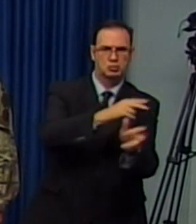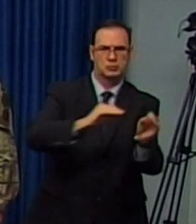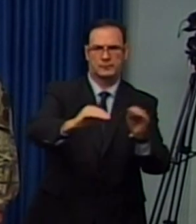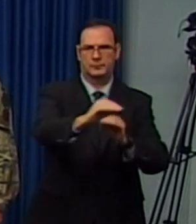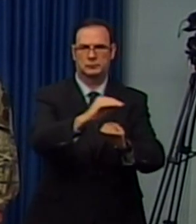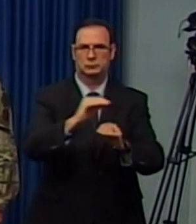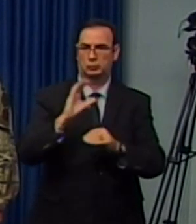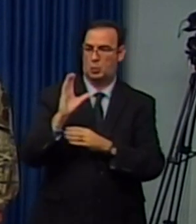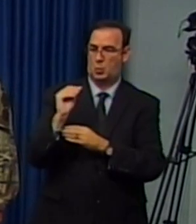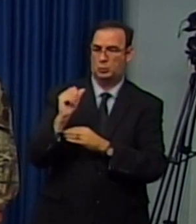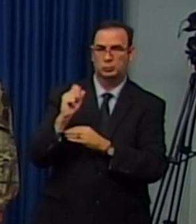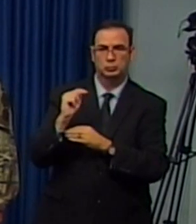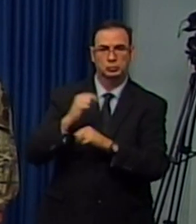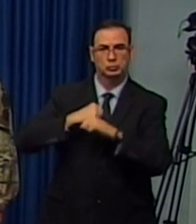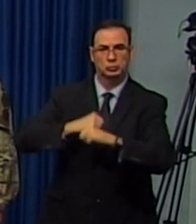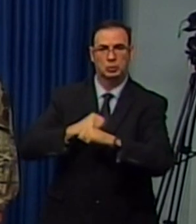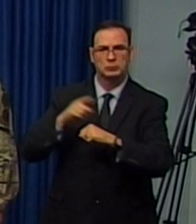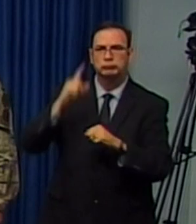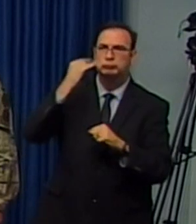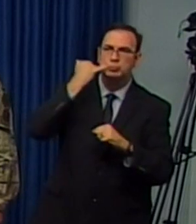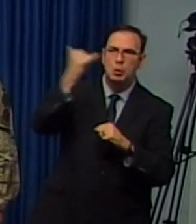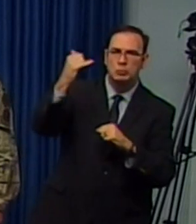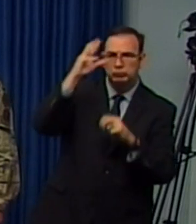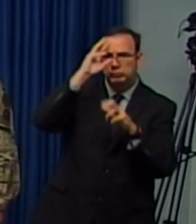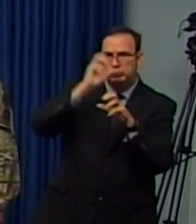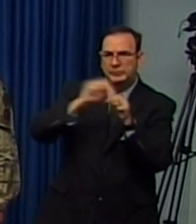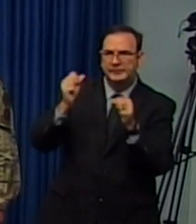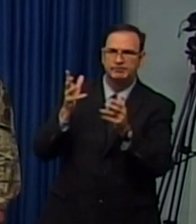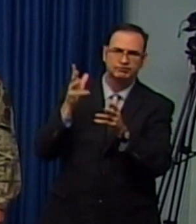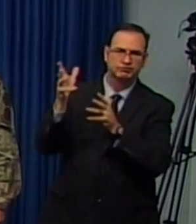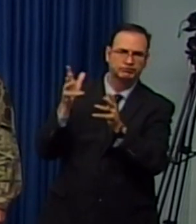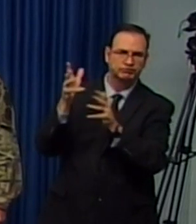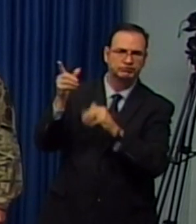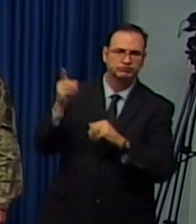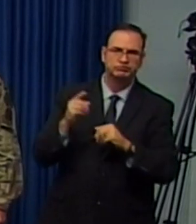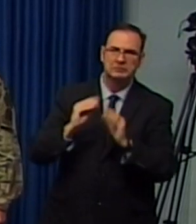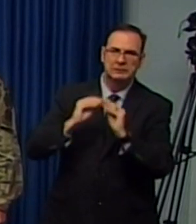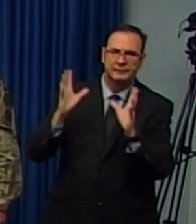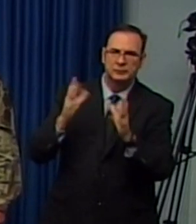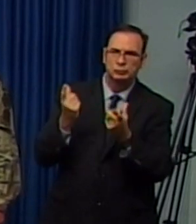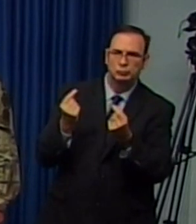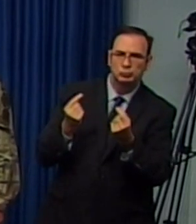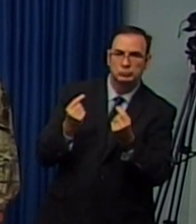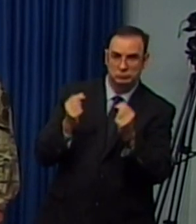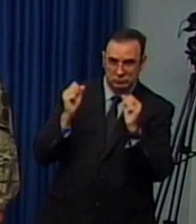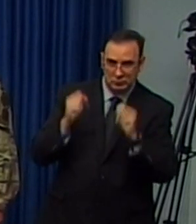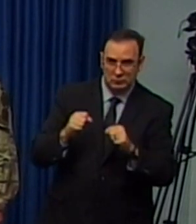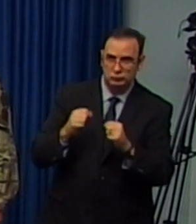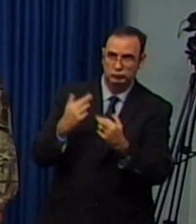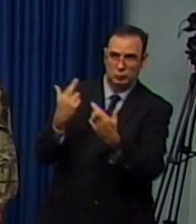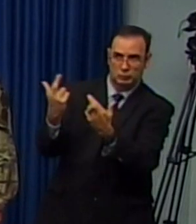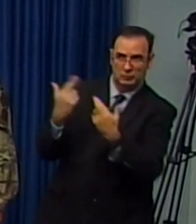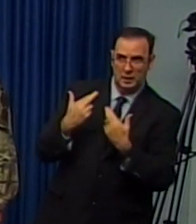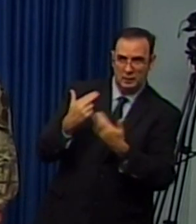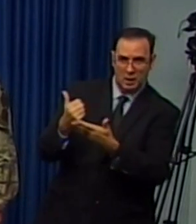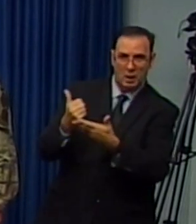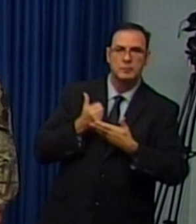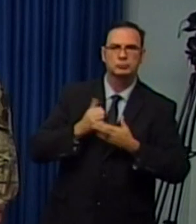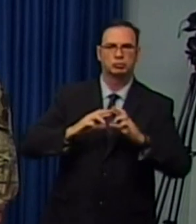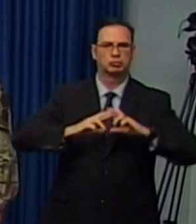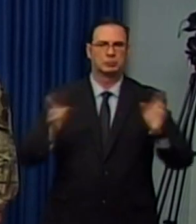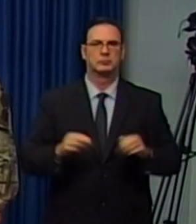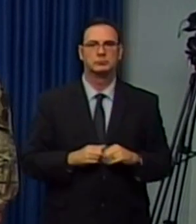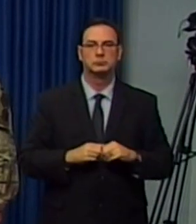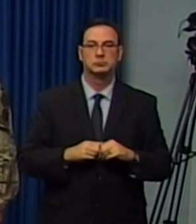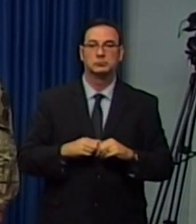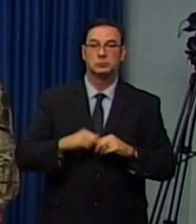call with the president, and you know, they made it very clear that they're going to be able to respond, you know, immediately after this storm passes.